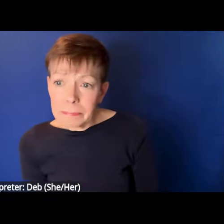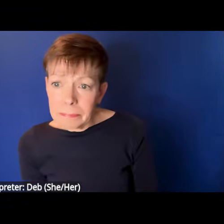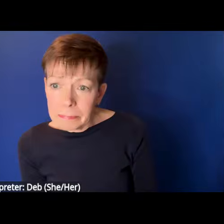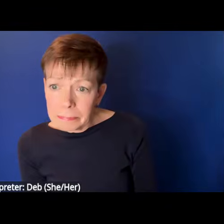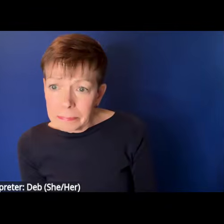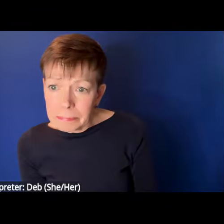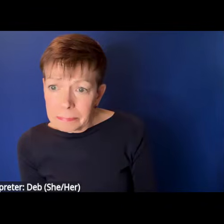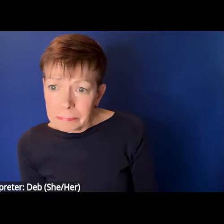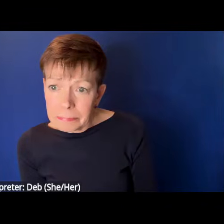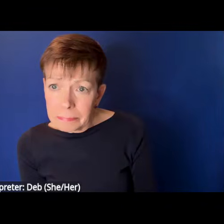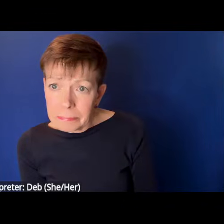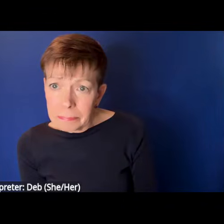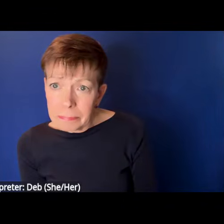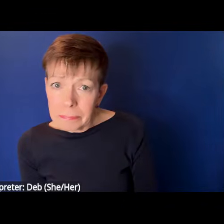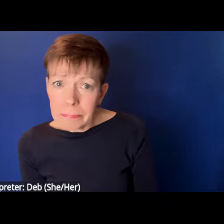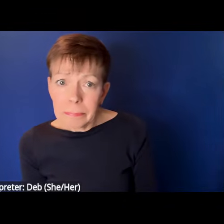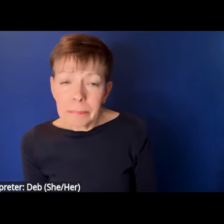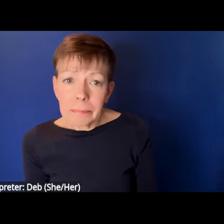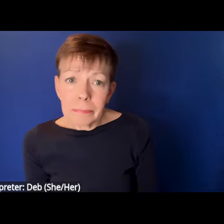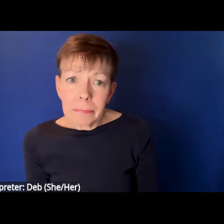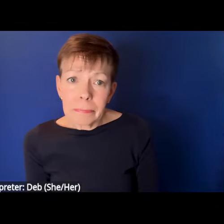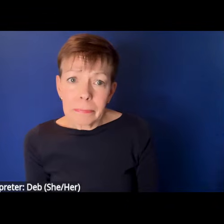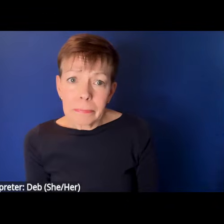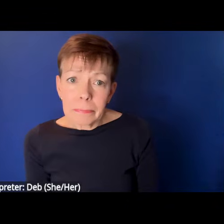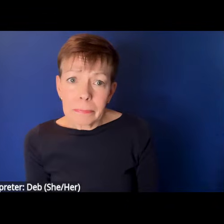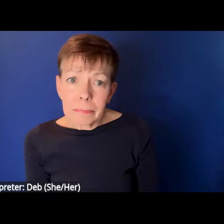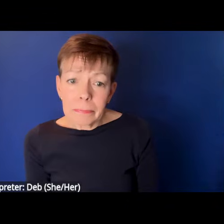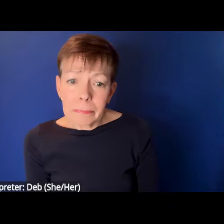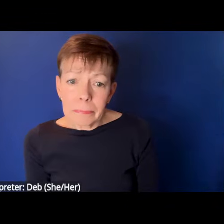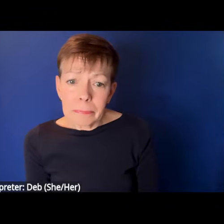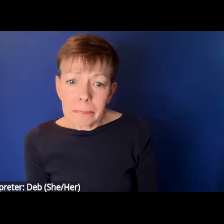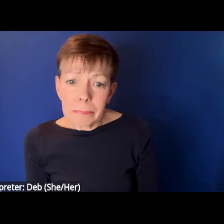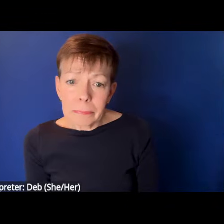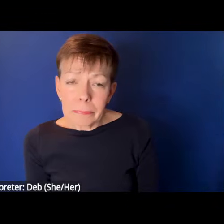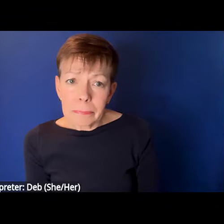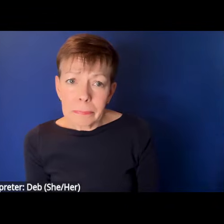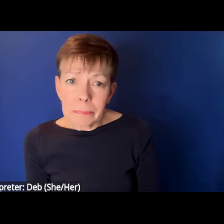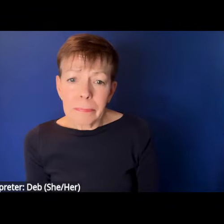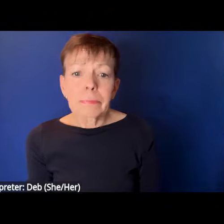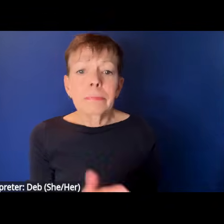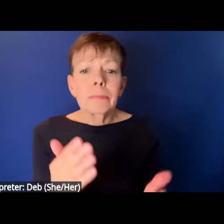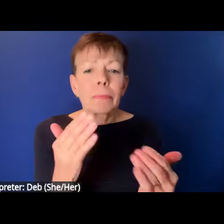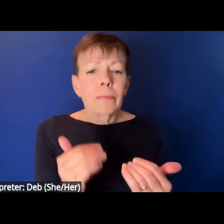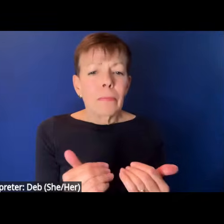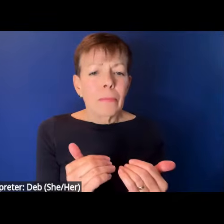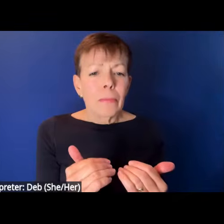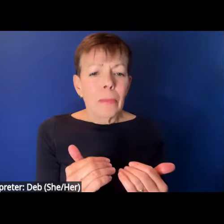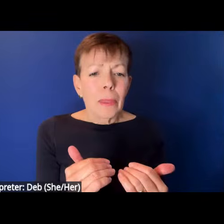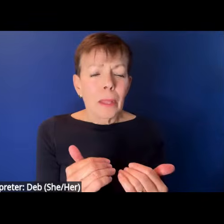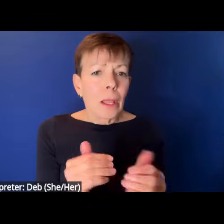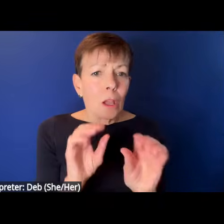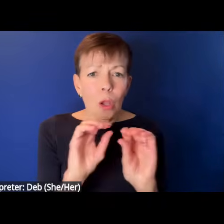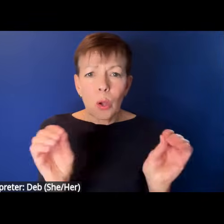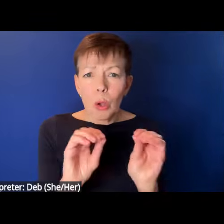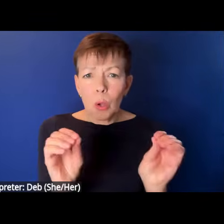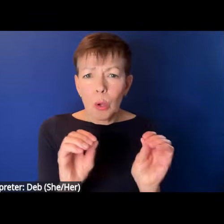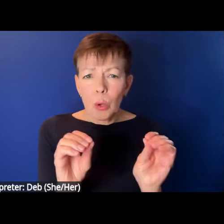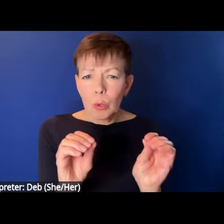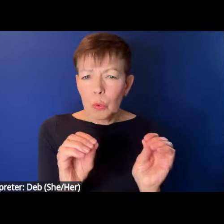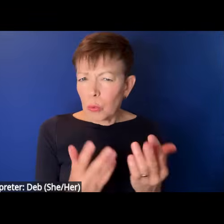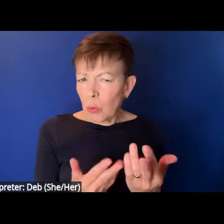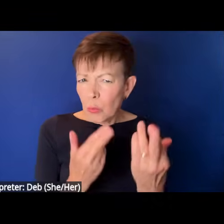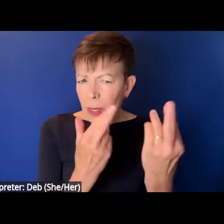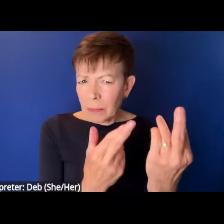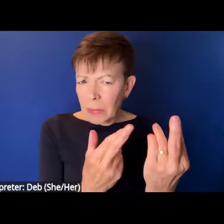of We're going to come up with the next academy fees and the the school calendar, yeah, no recommended motions for them.